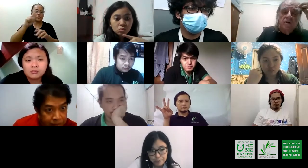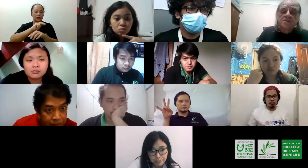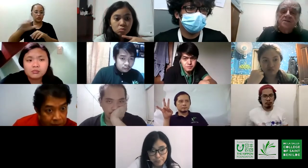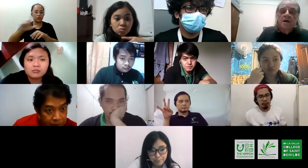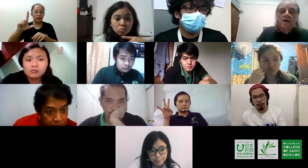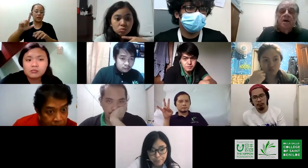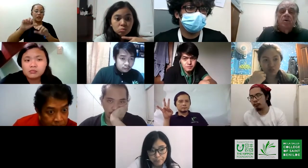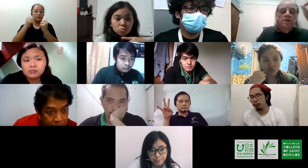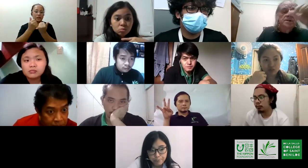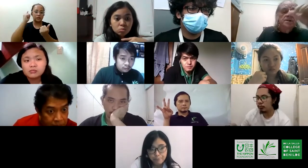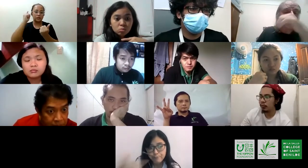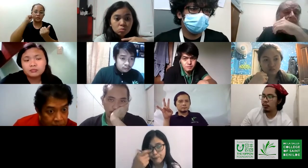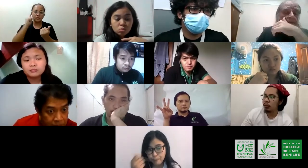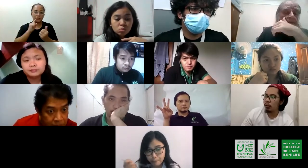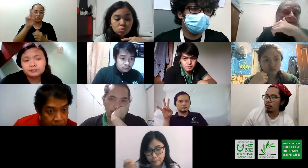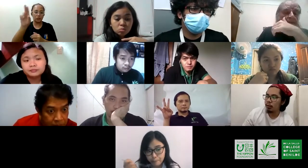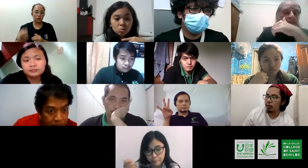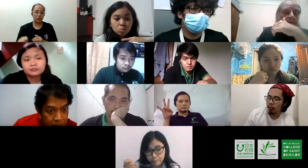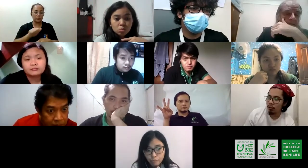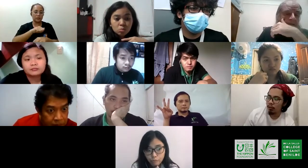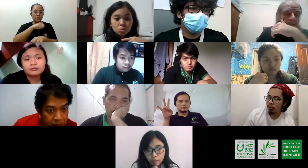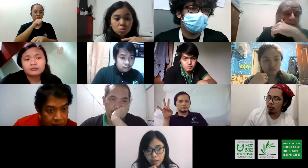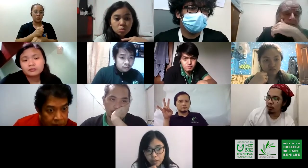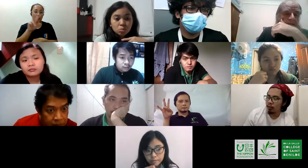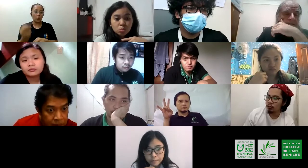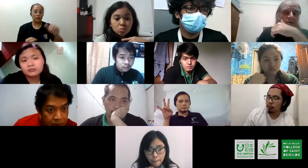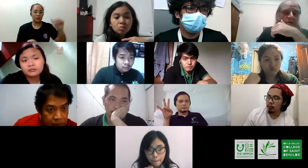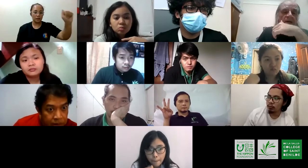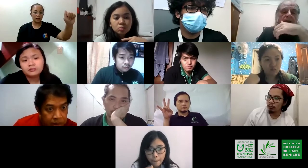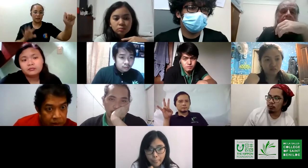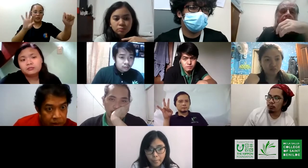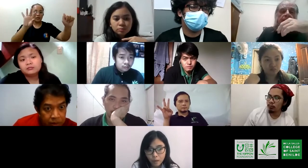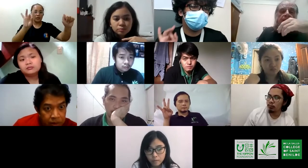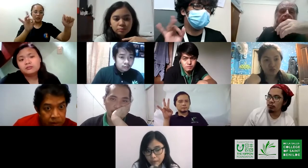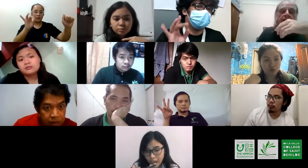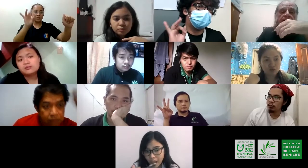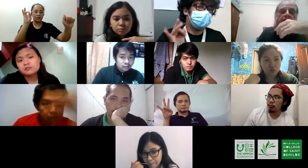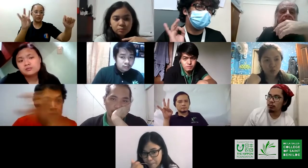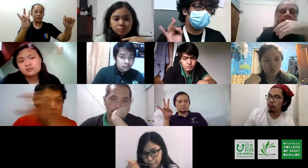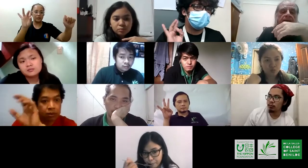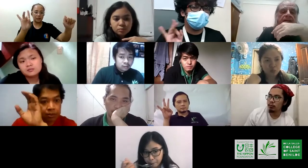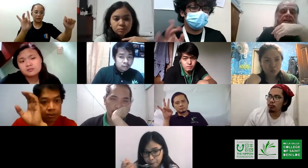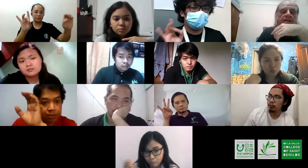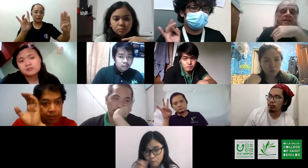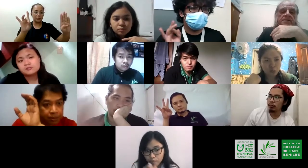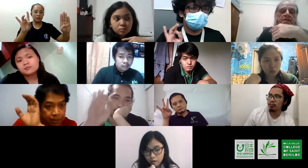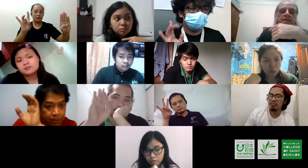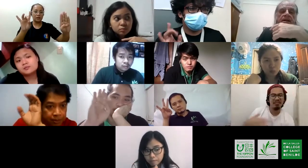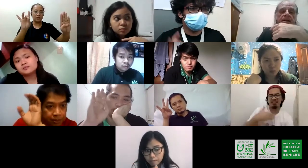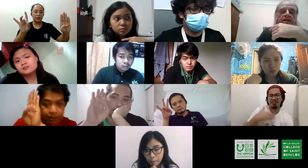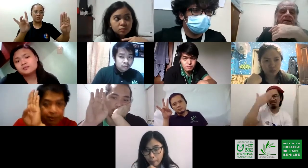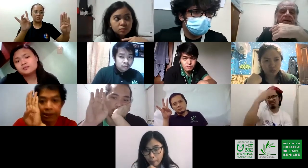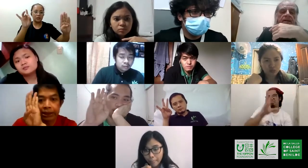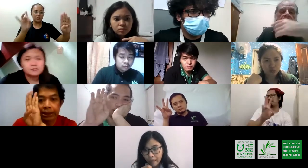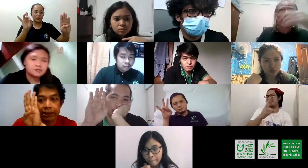U.S. was set up in the year A, 1878, B, 1880, C,